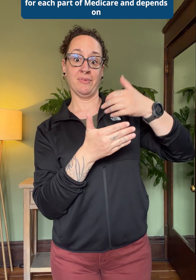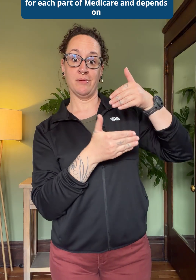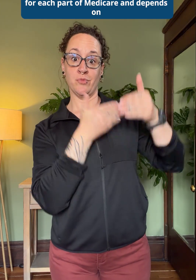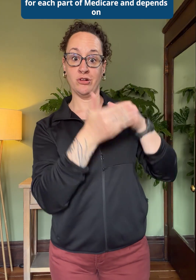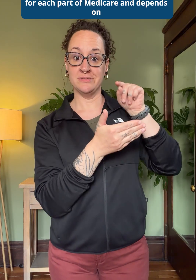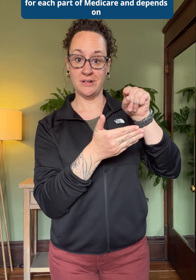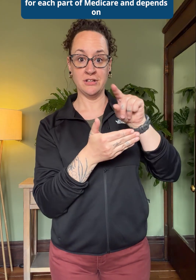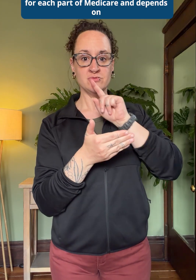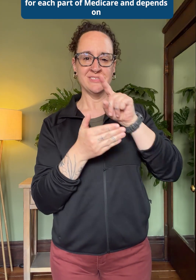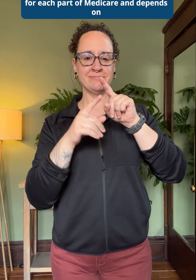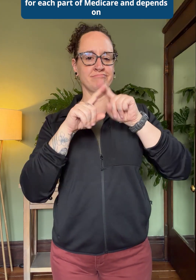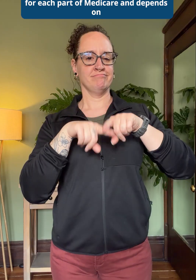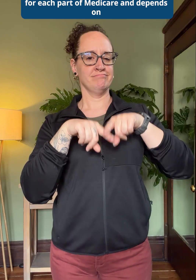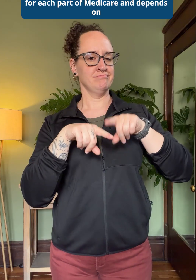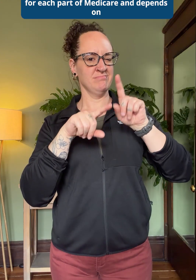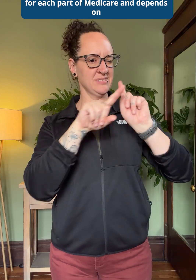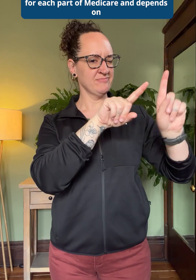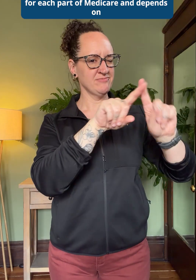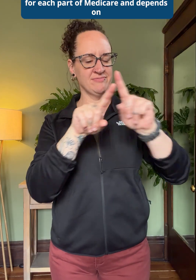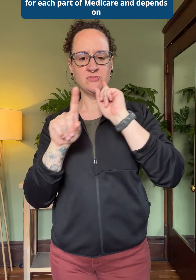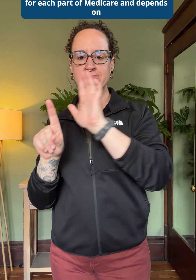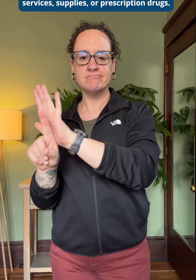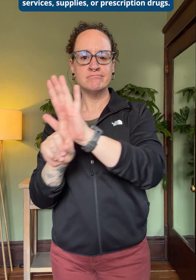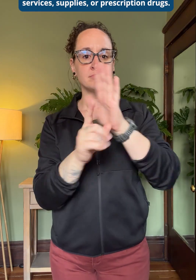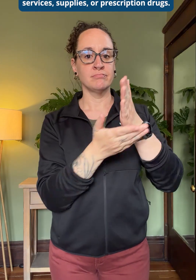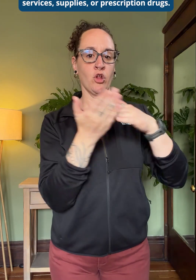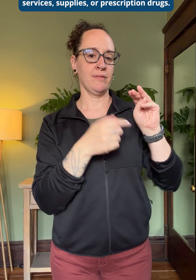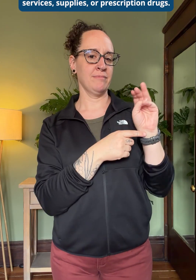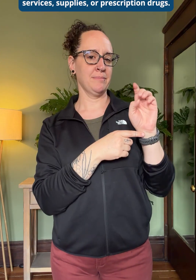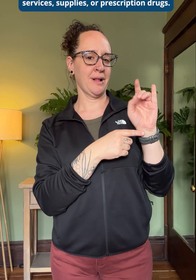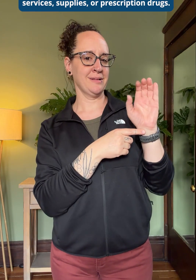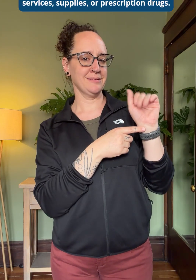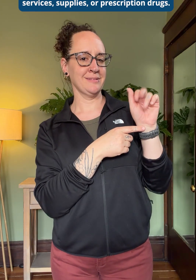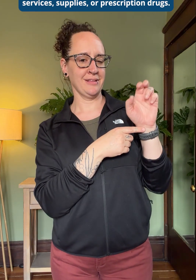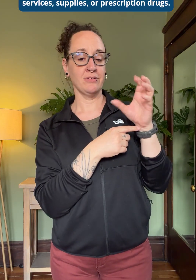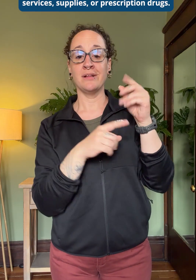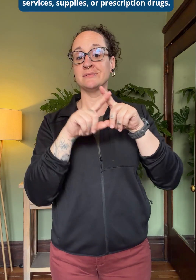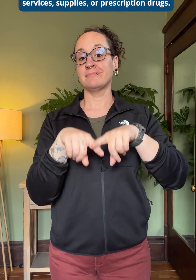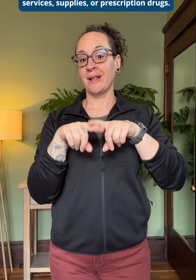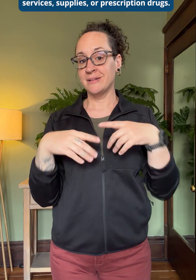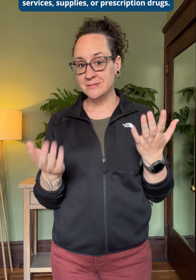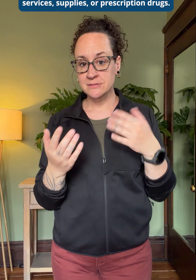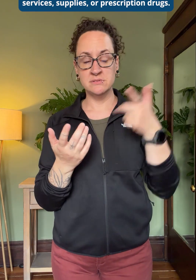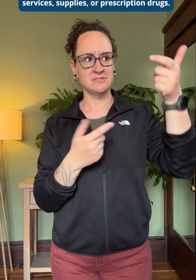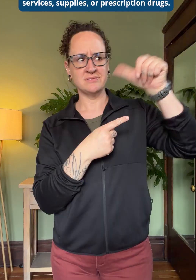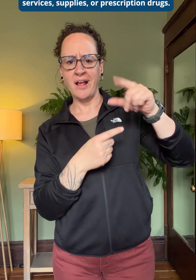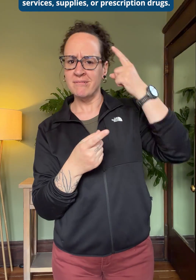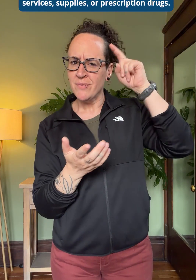process. The appeals process works differently for each part of Medicare and depends on whether you